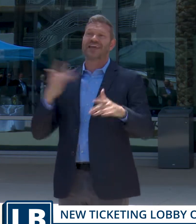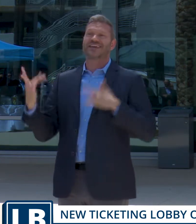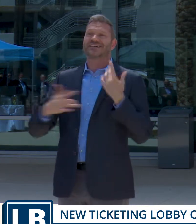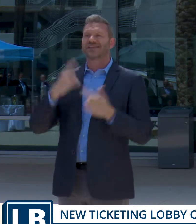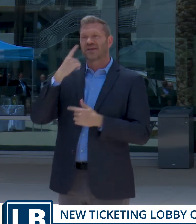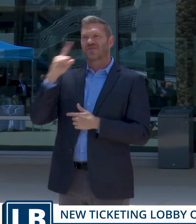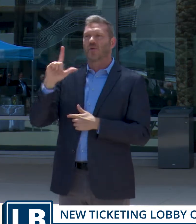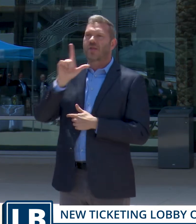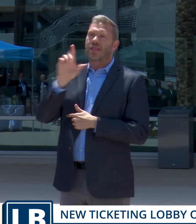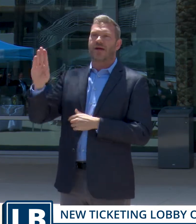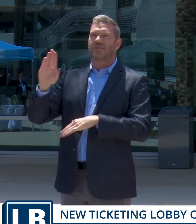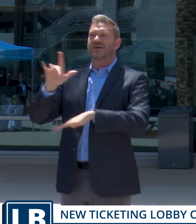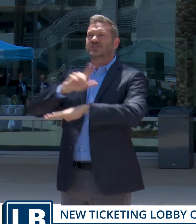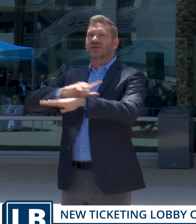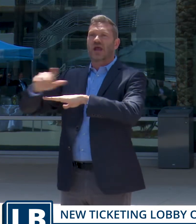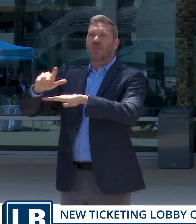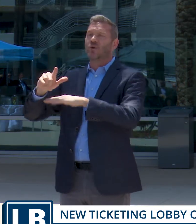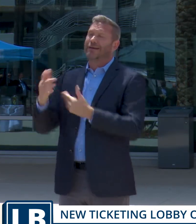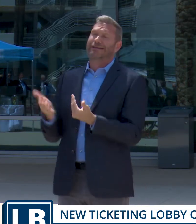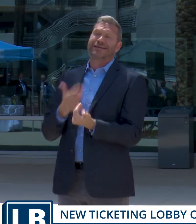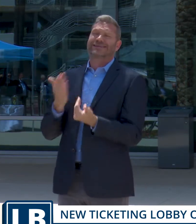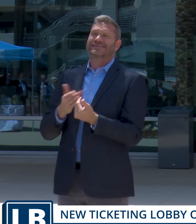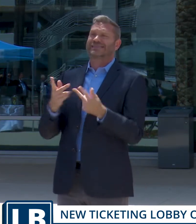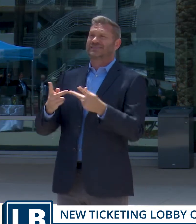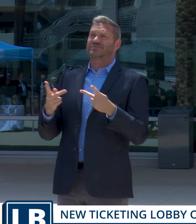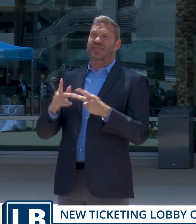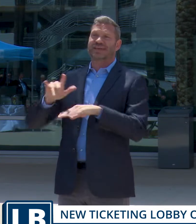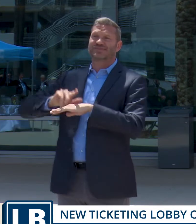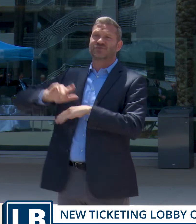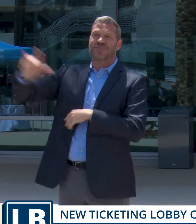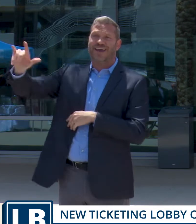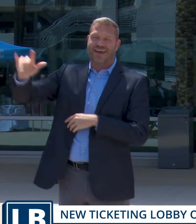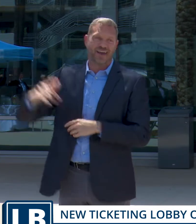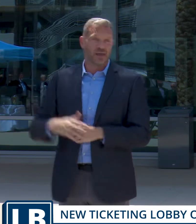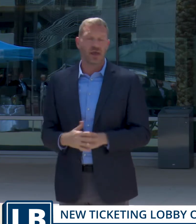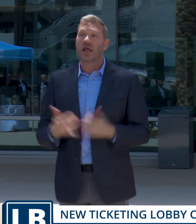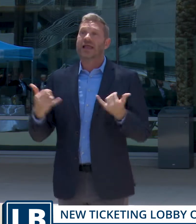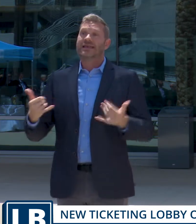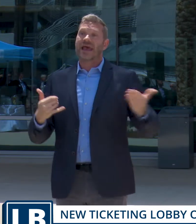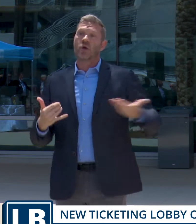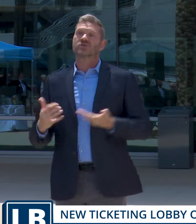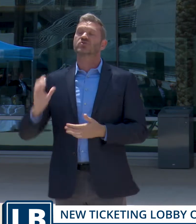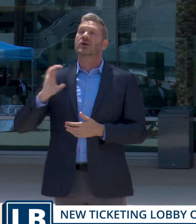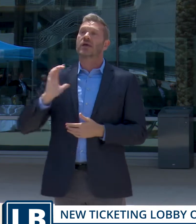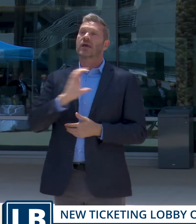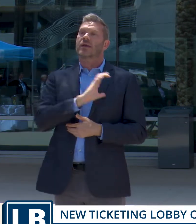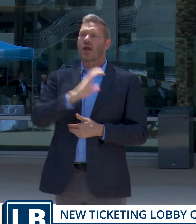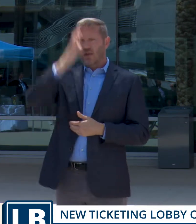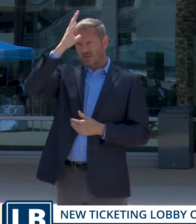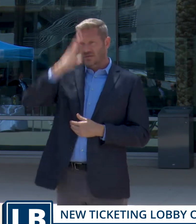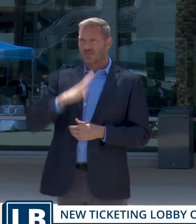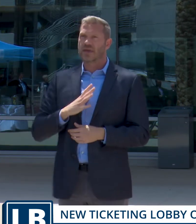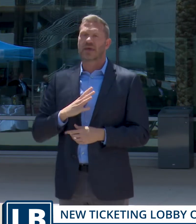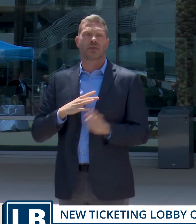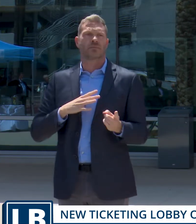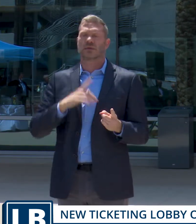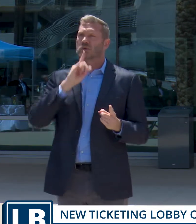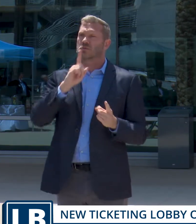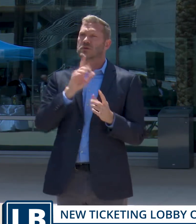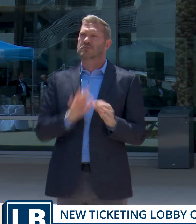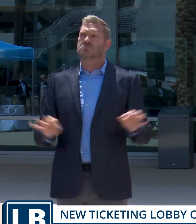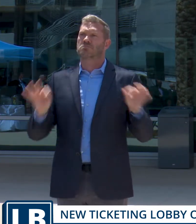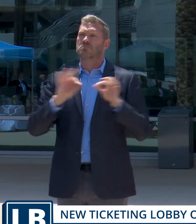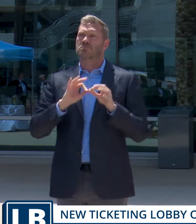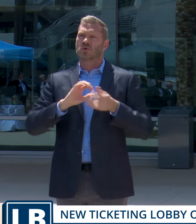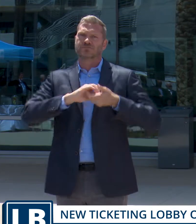Long Beach Airport, the easiest place to fly. And with that, I want to introduce our councilman, who has been an incredible part of this project as